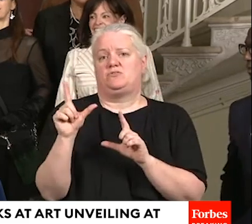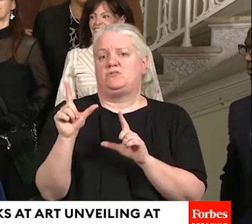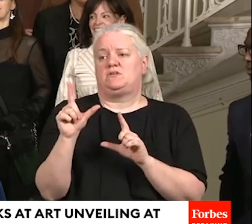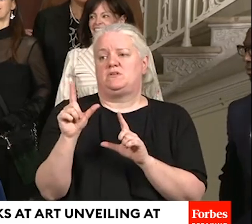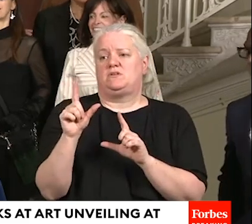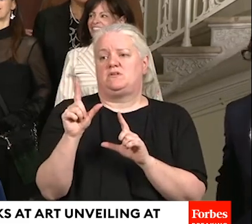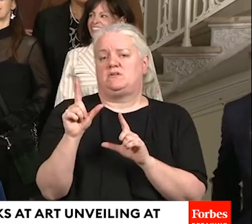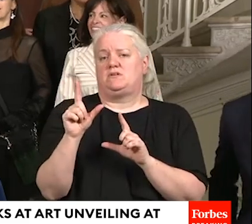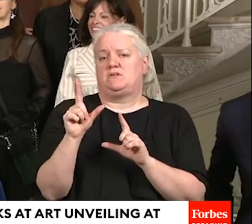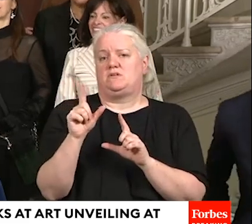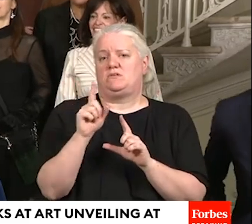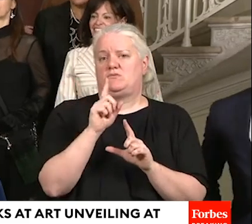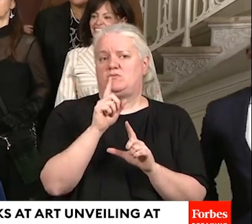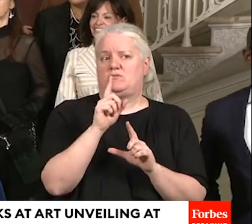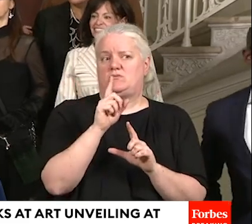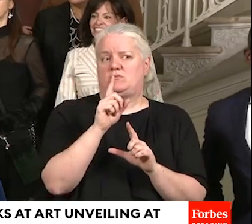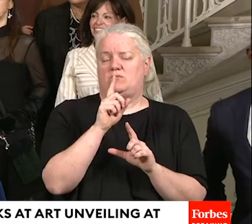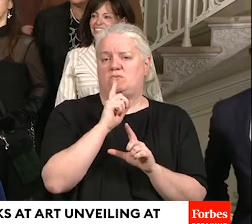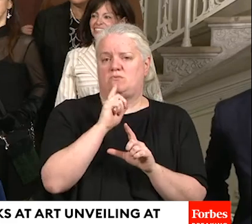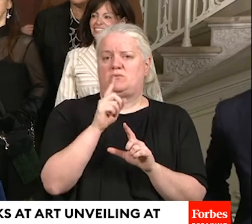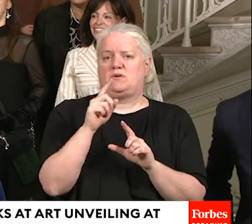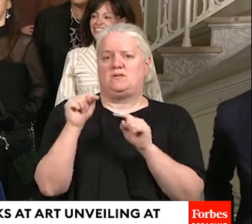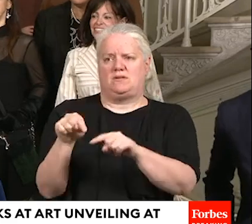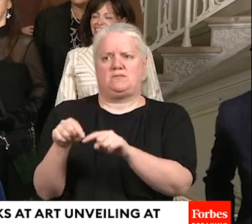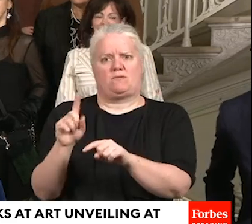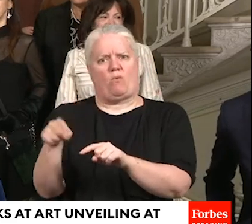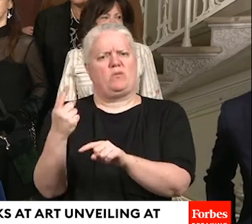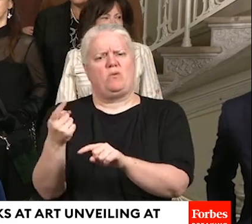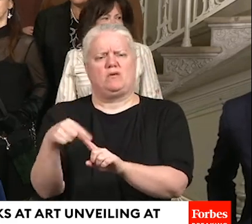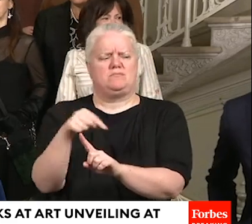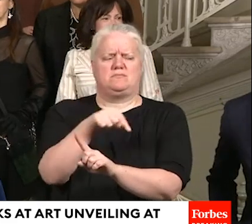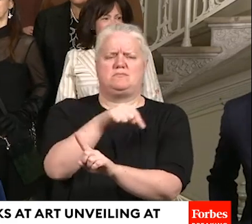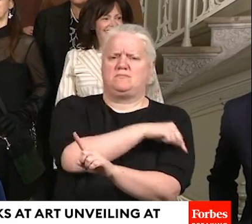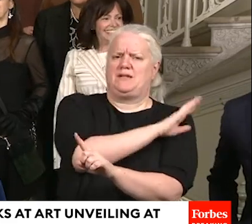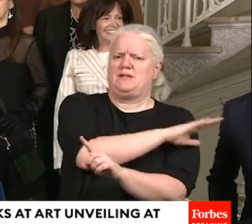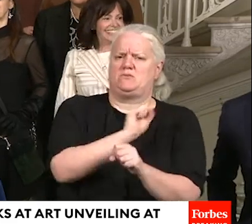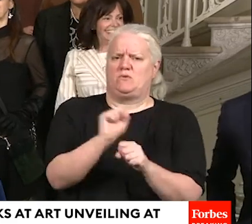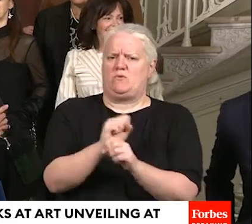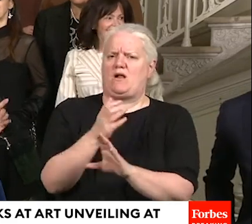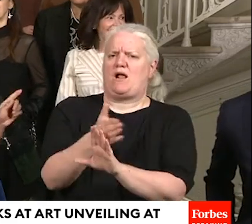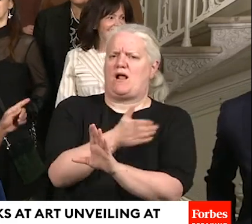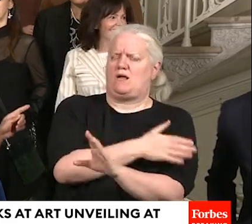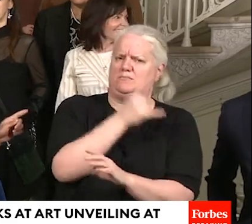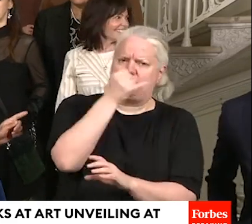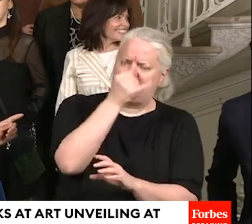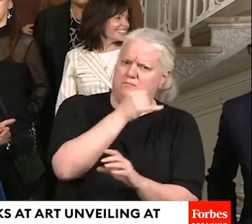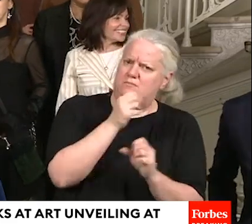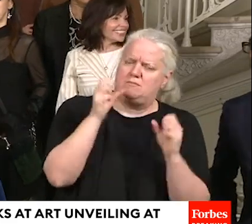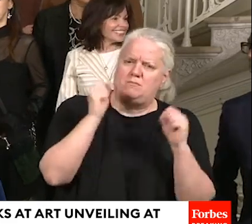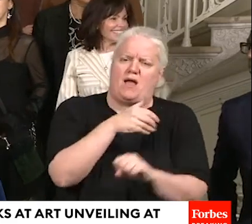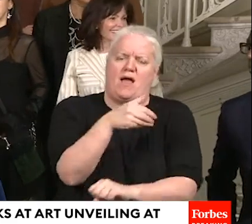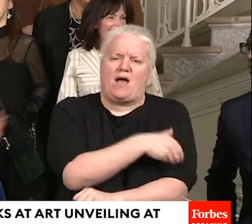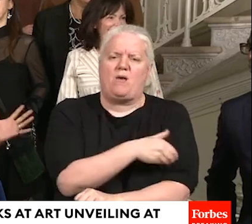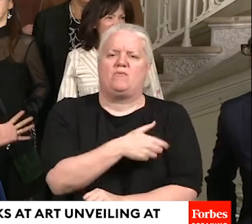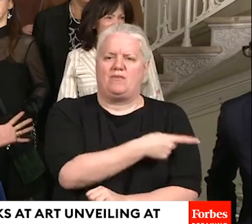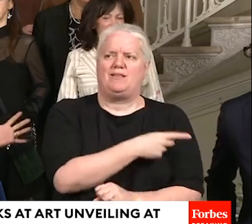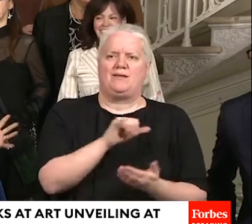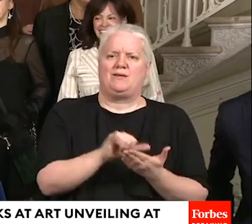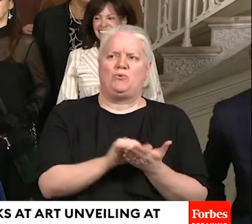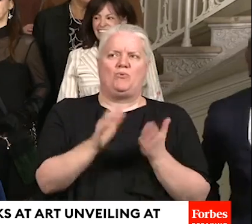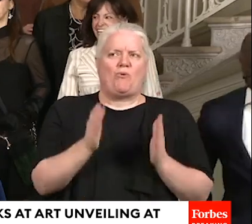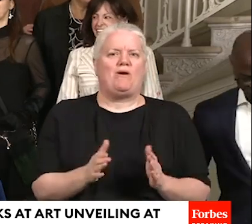a track record of really stunning and powerful work by a New Yorker by way of Israel. And so we